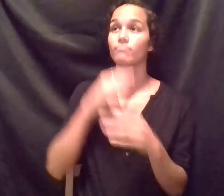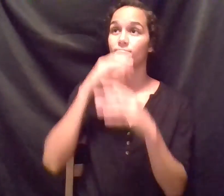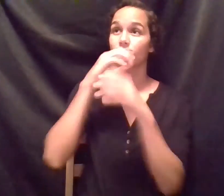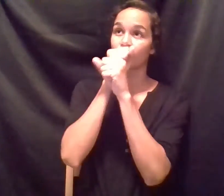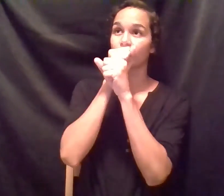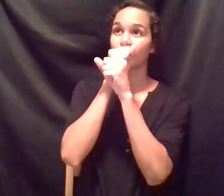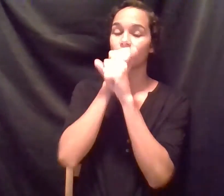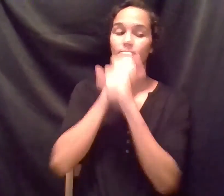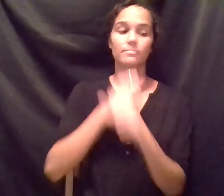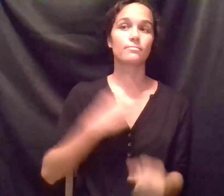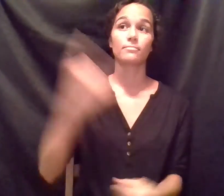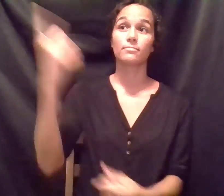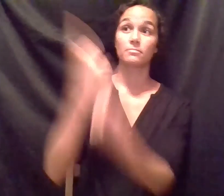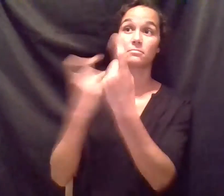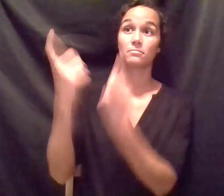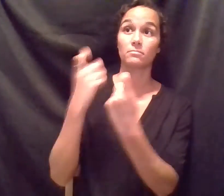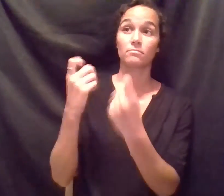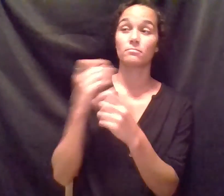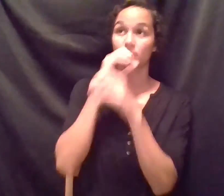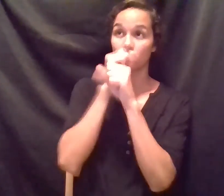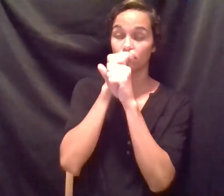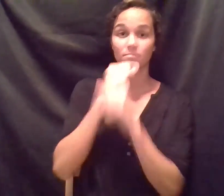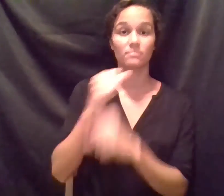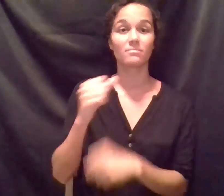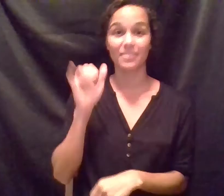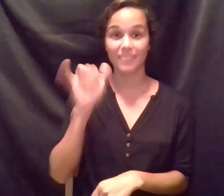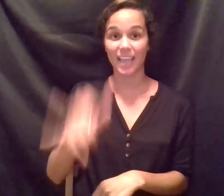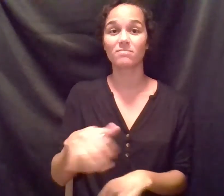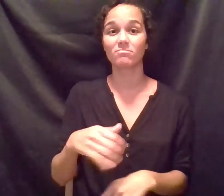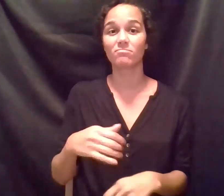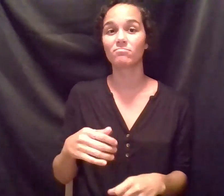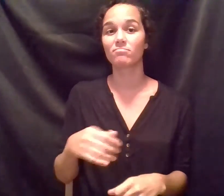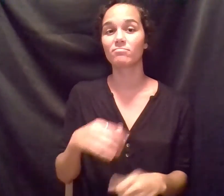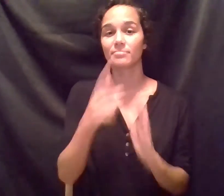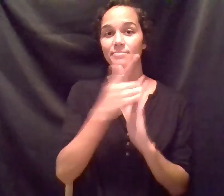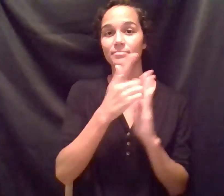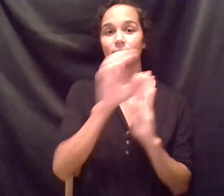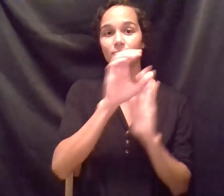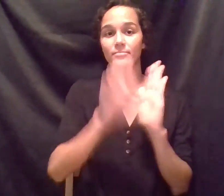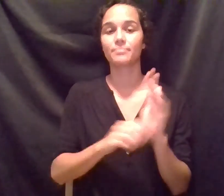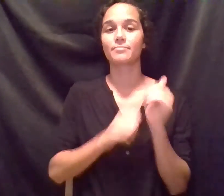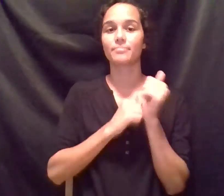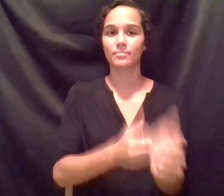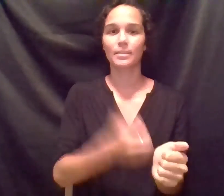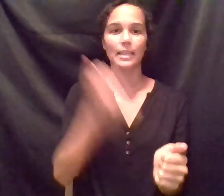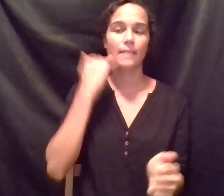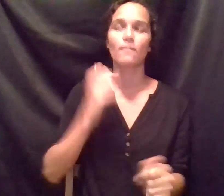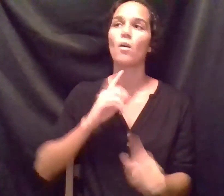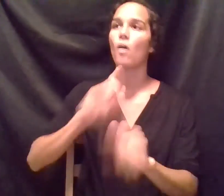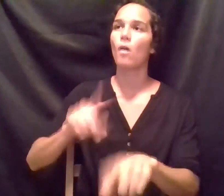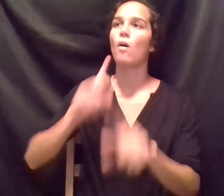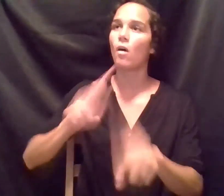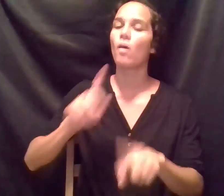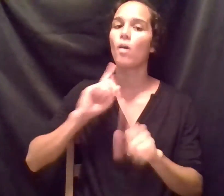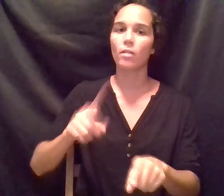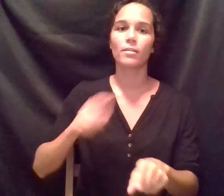want to have a conversation that is consensual, even if you don't want to be there, it's consensual and you're extending the time.